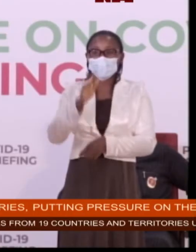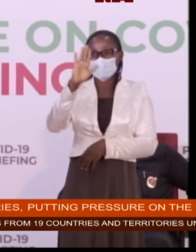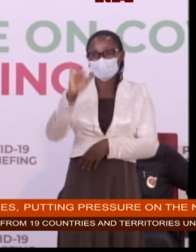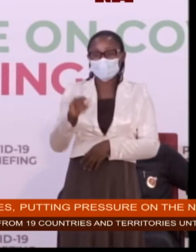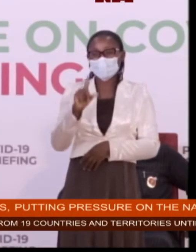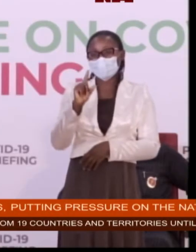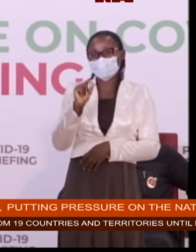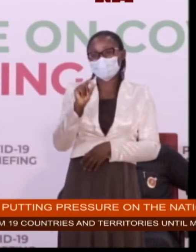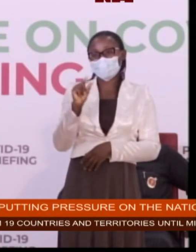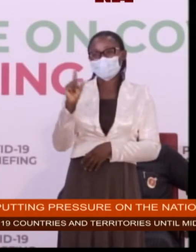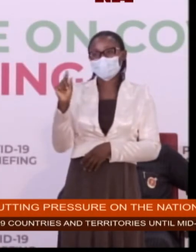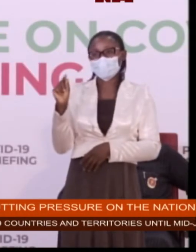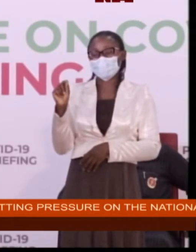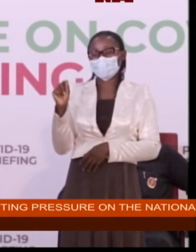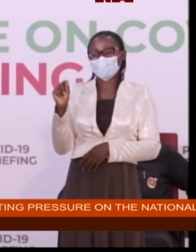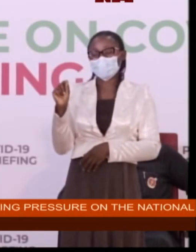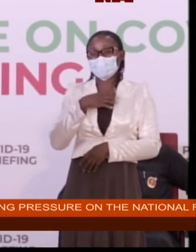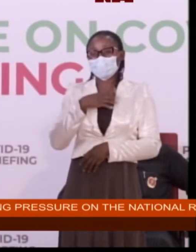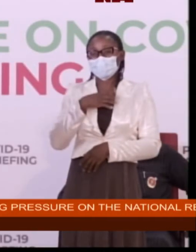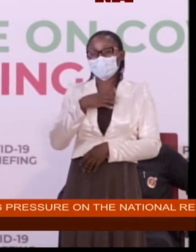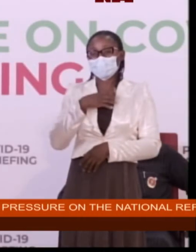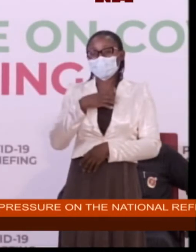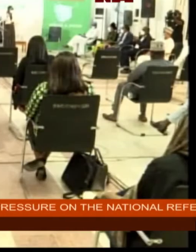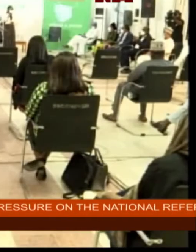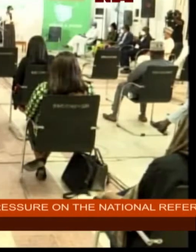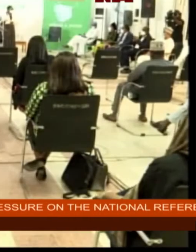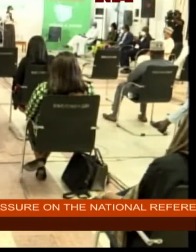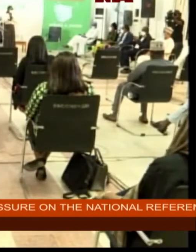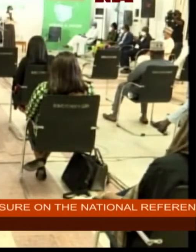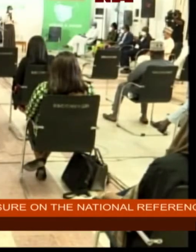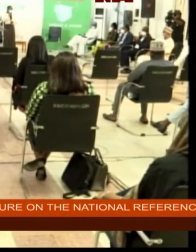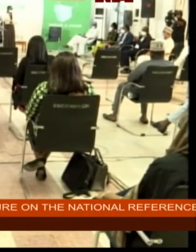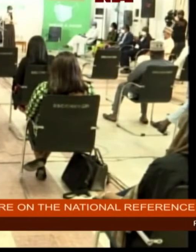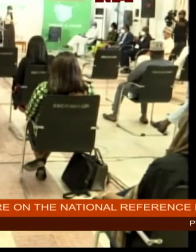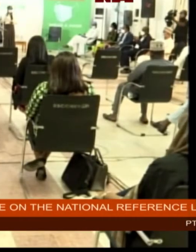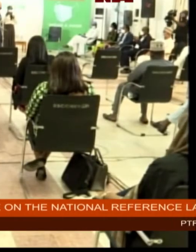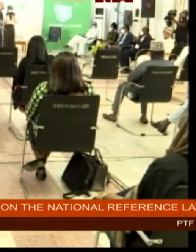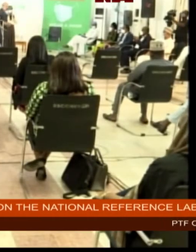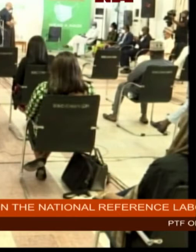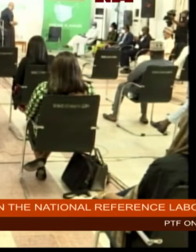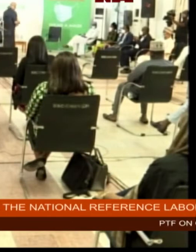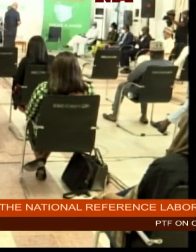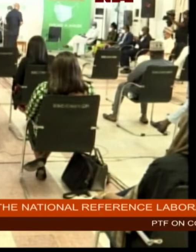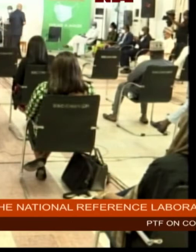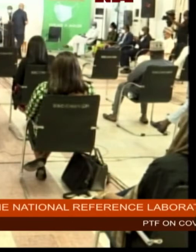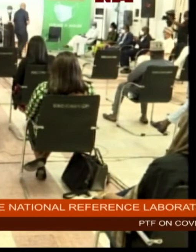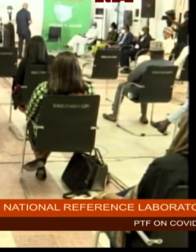2020, and all of us a better 2021. Thank you very much.